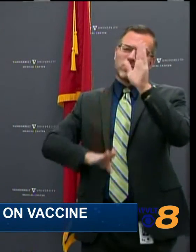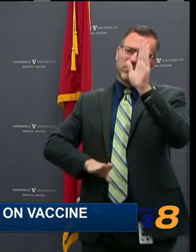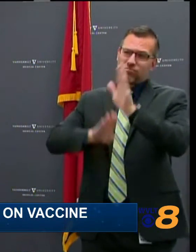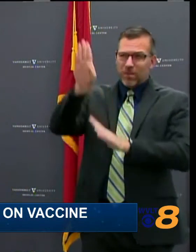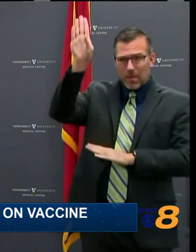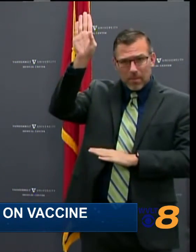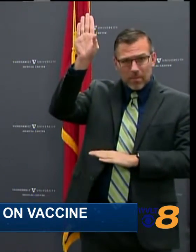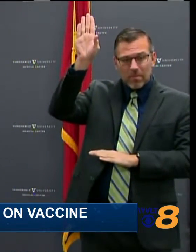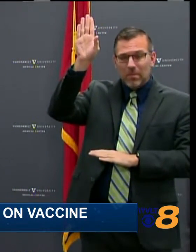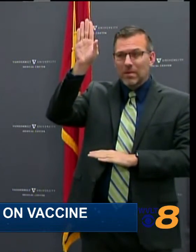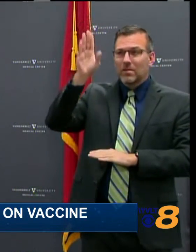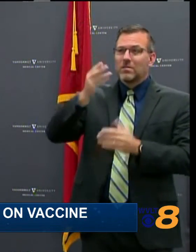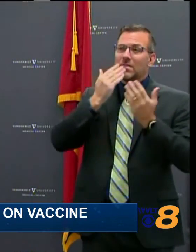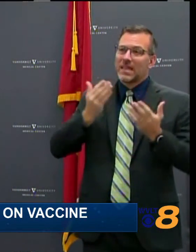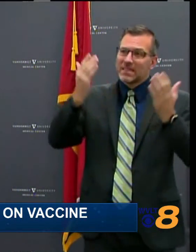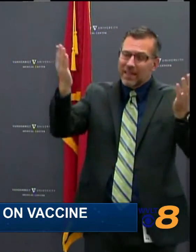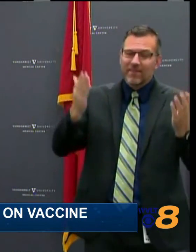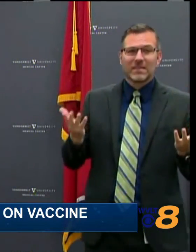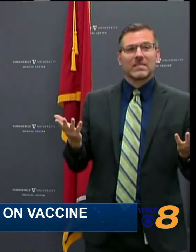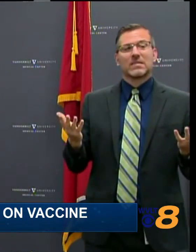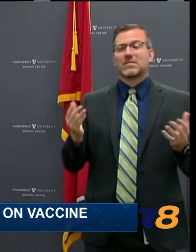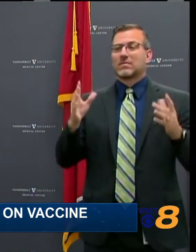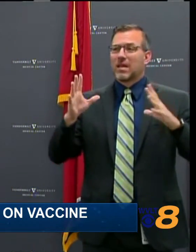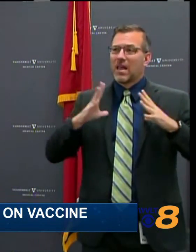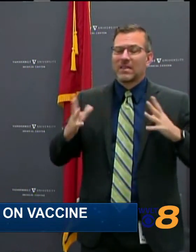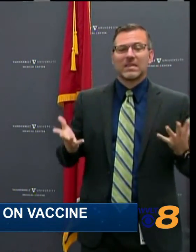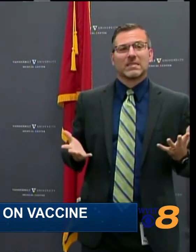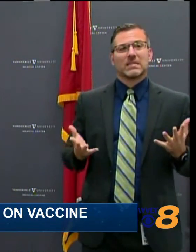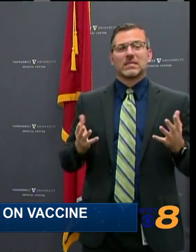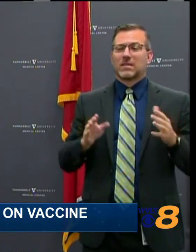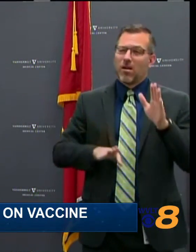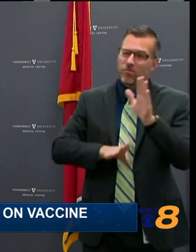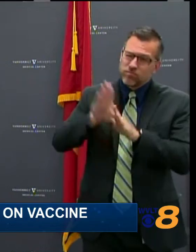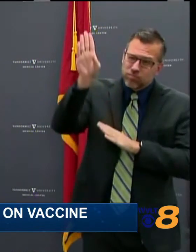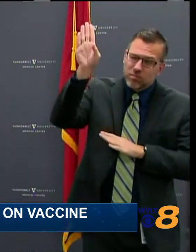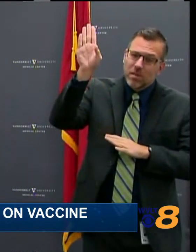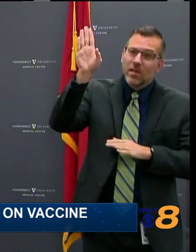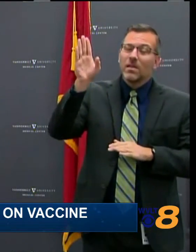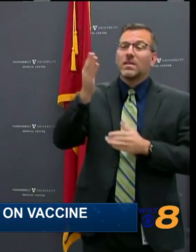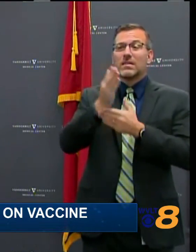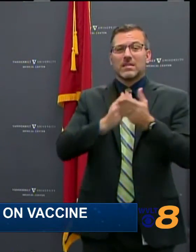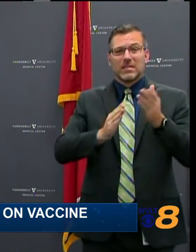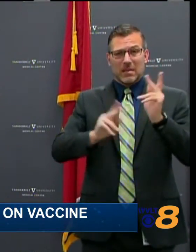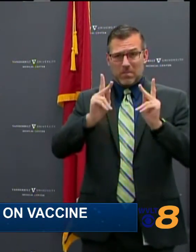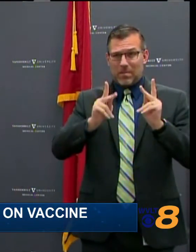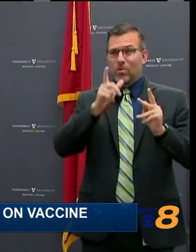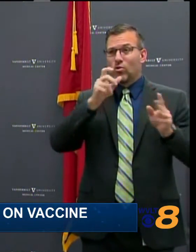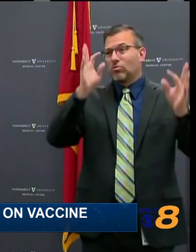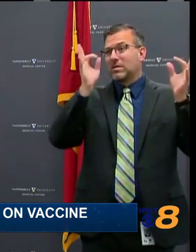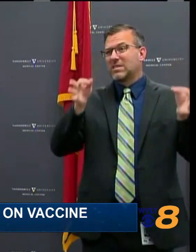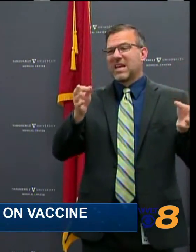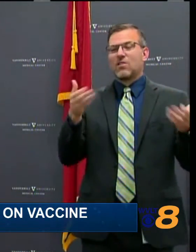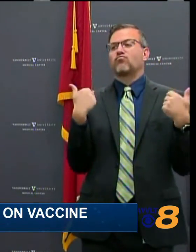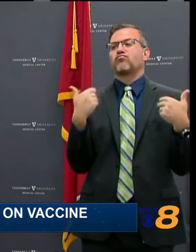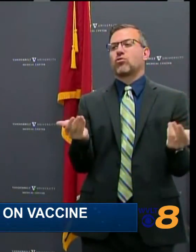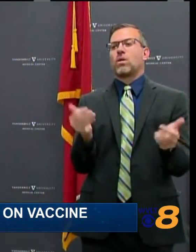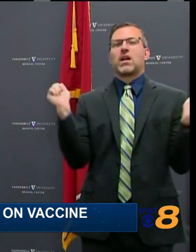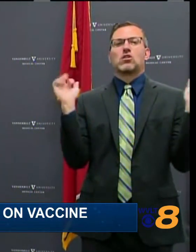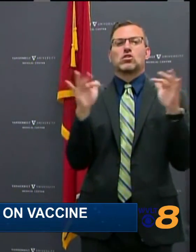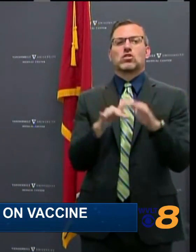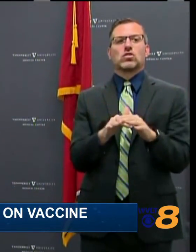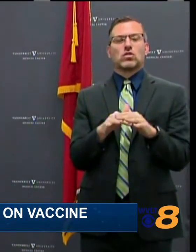us. Decisions that some made during Thanksgiving are having a severe reality in this hospital and